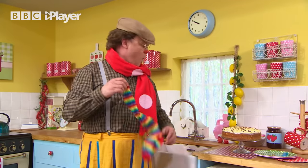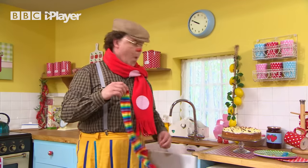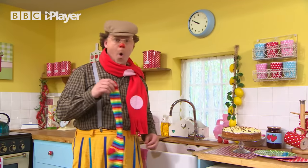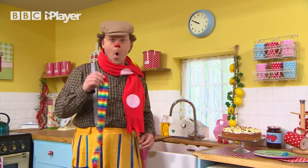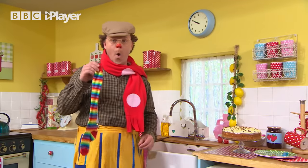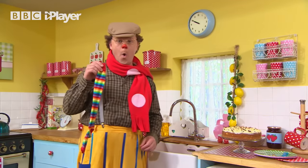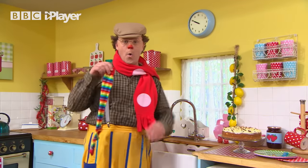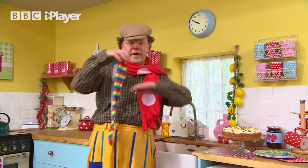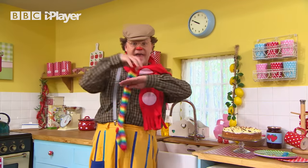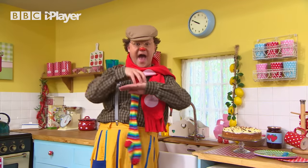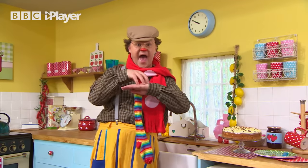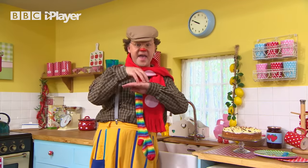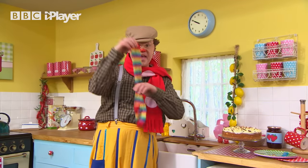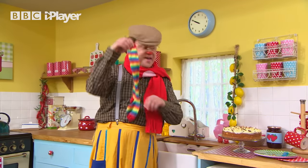oh cake